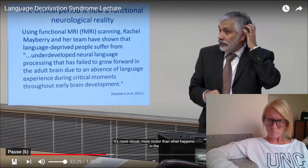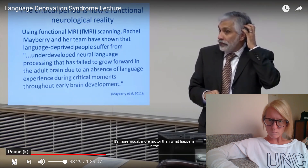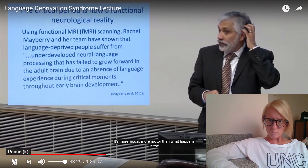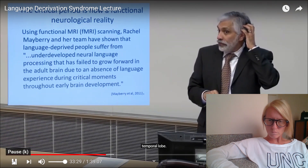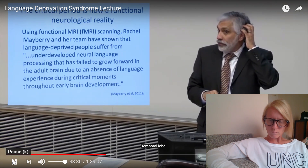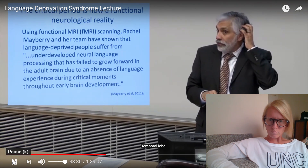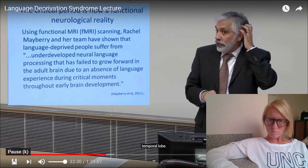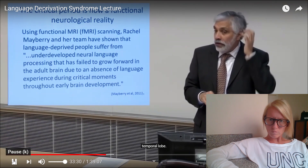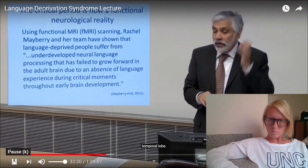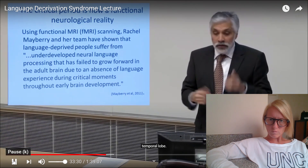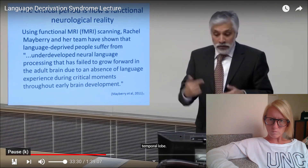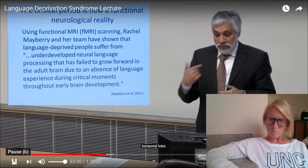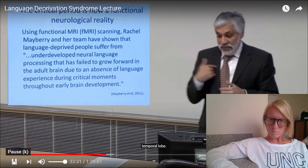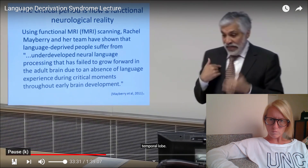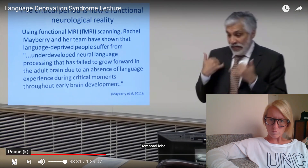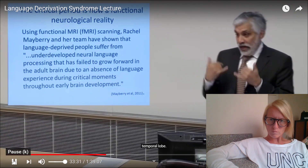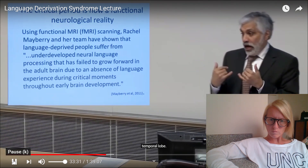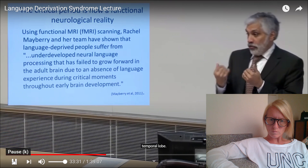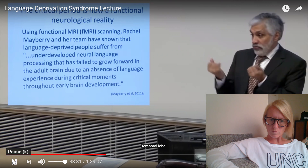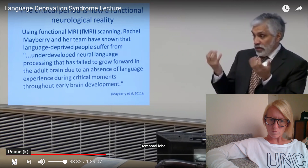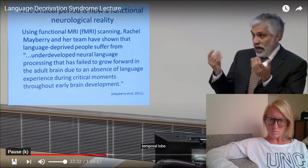than what happens in the temporal lobe.